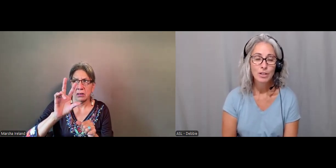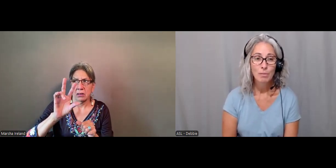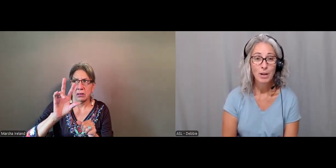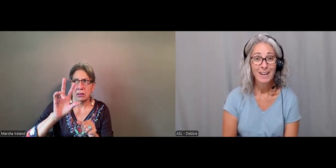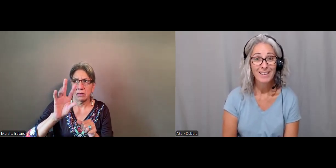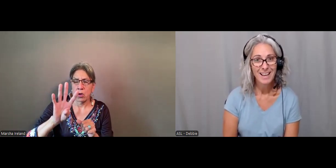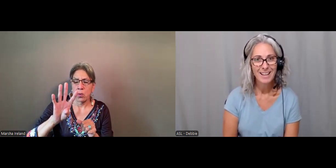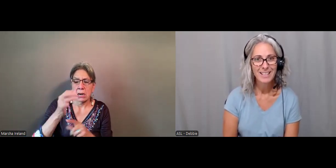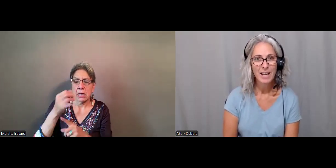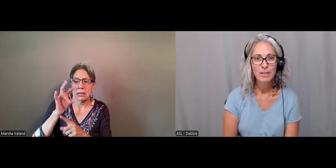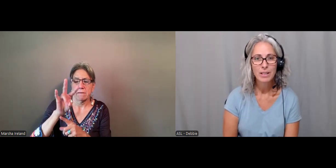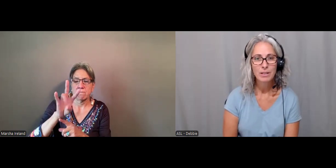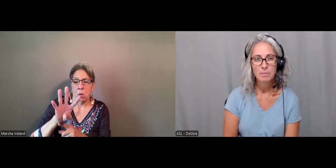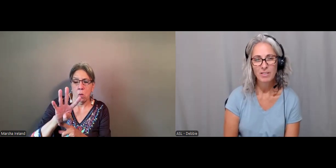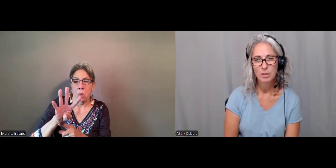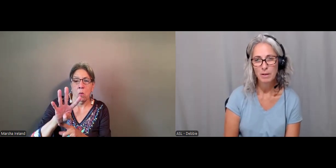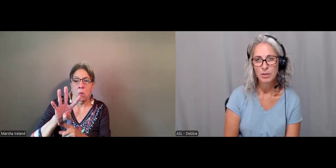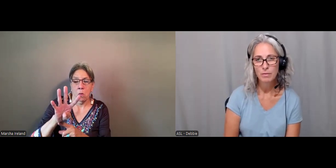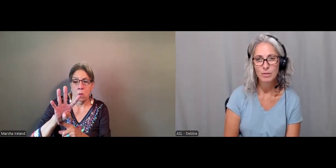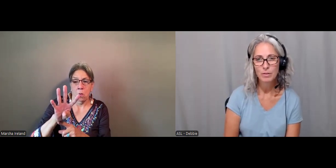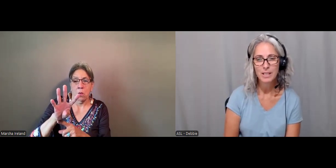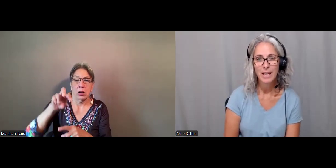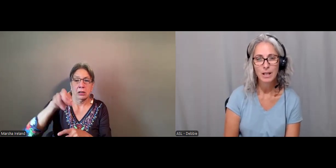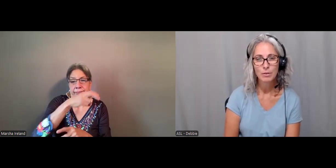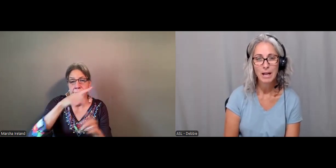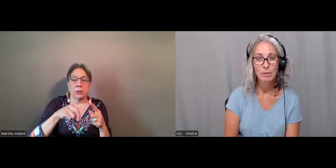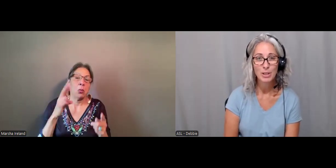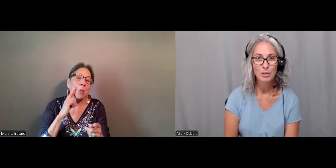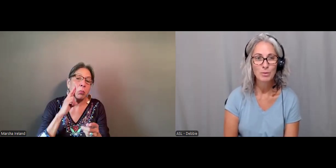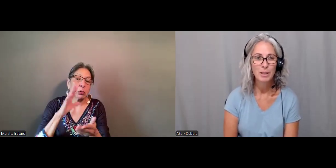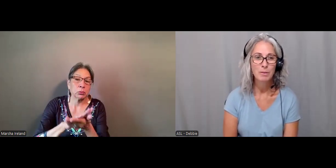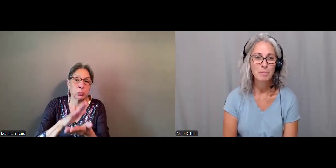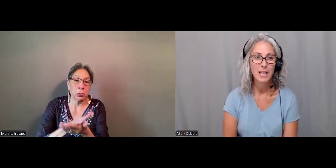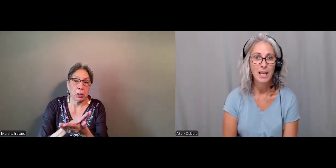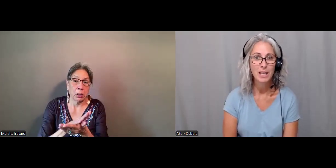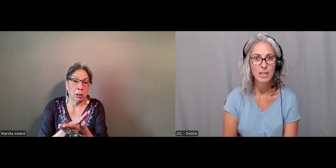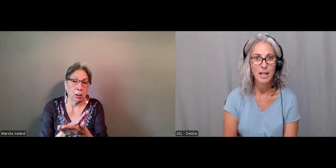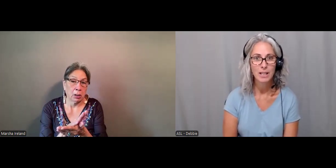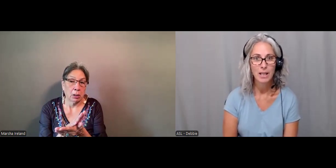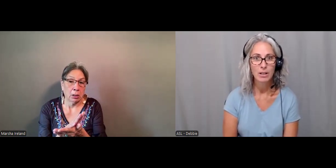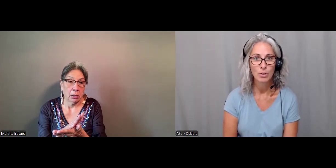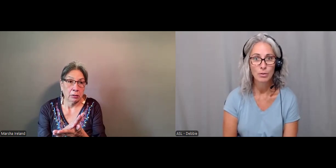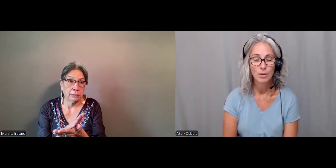if you could comprehend that, everything was finger spelled. So if you were to say, hello, how are you? It would be